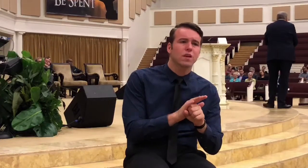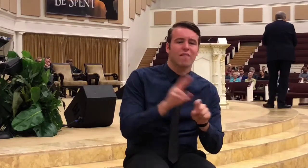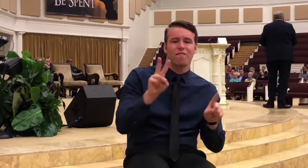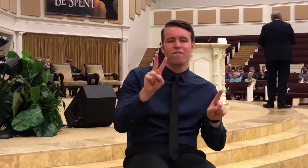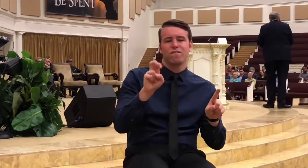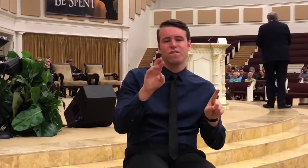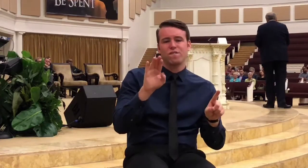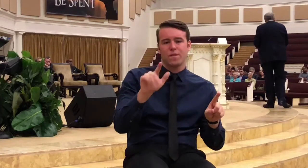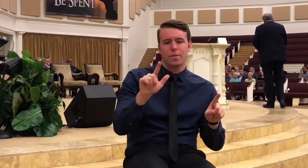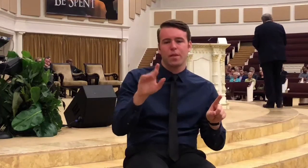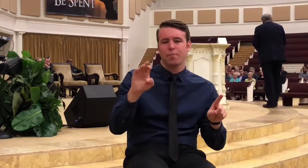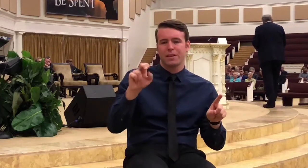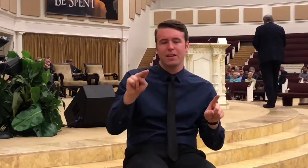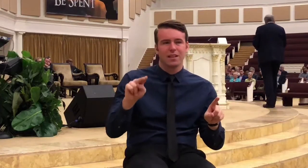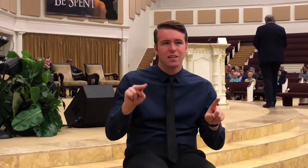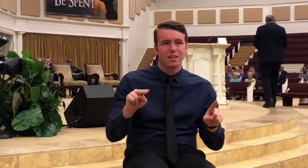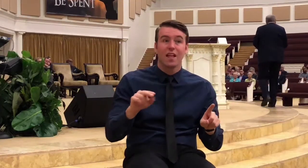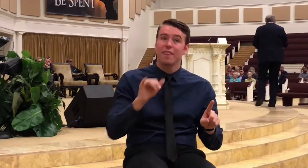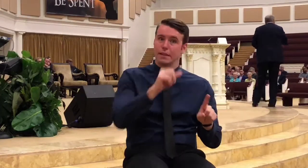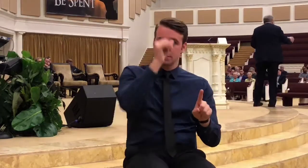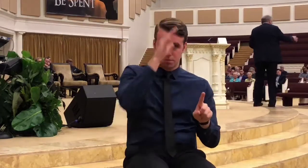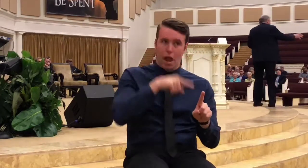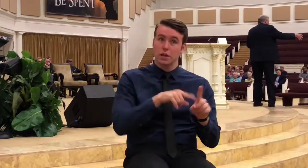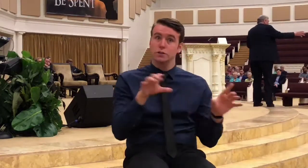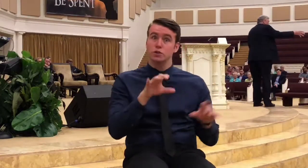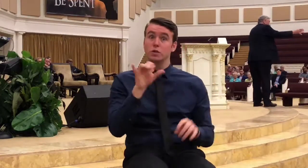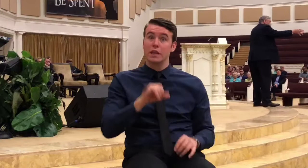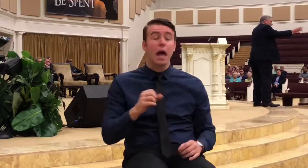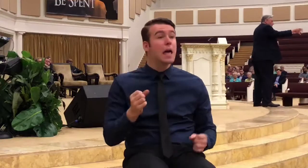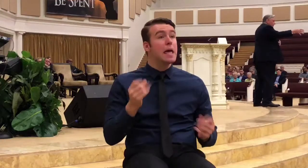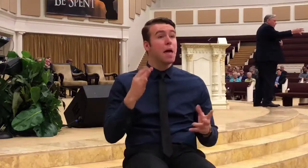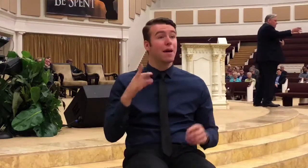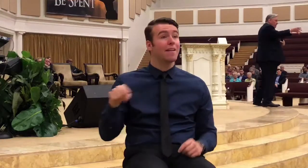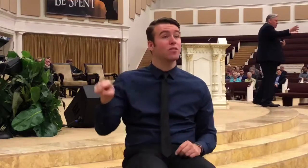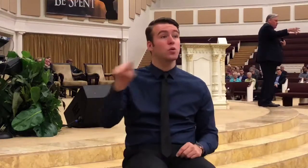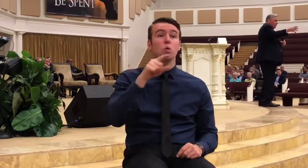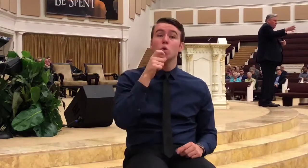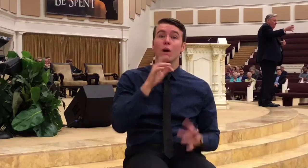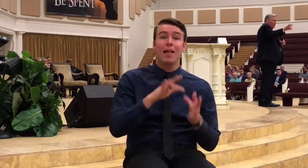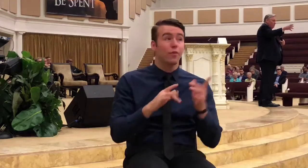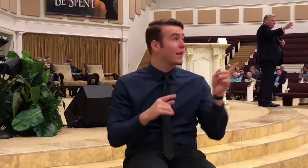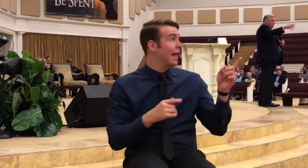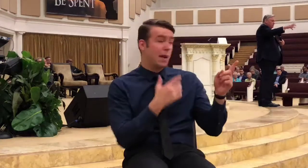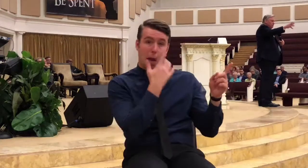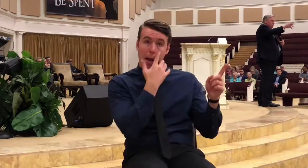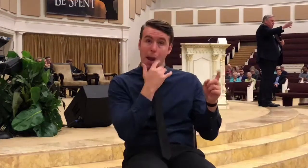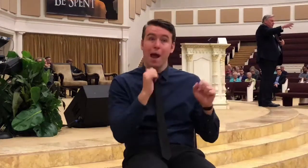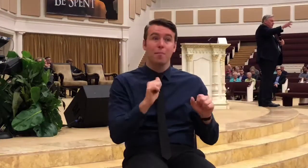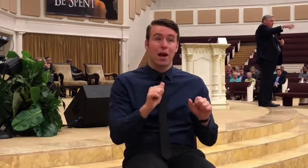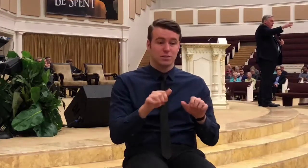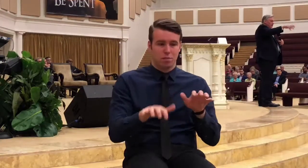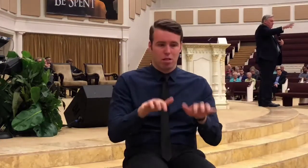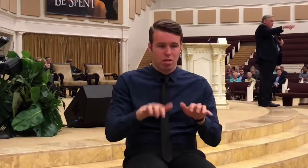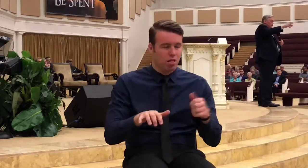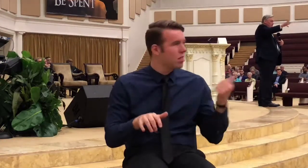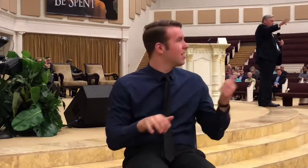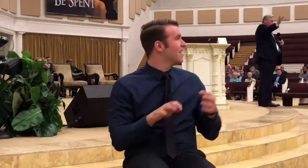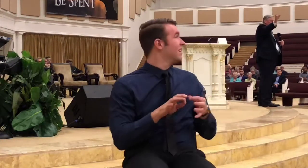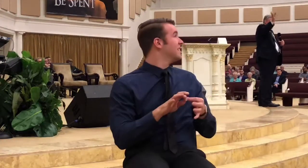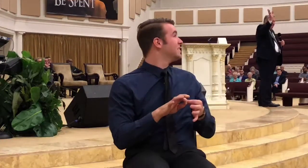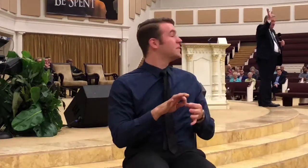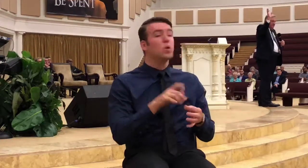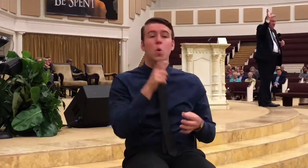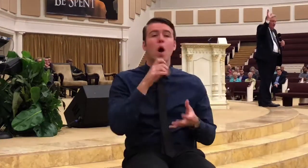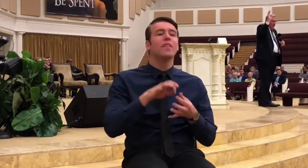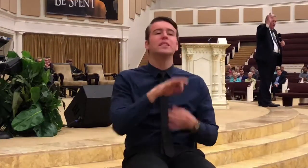meant to be. And this man did that. And right now, if any of you are on the internet, do a little post, who is the spiritual hero